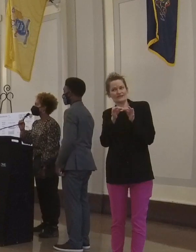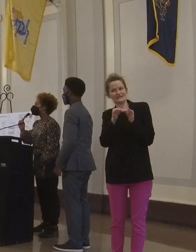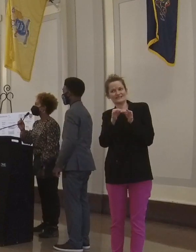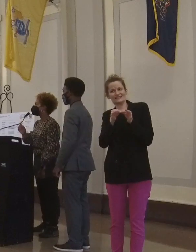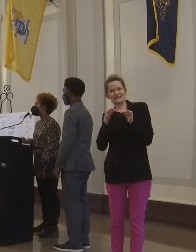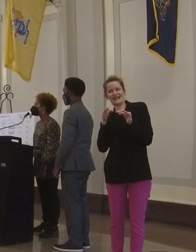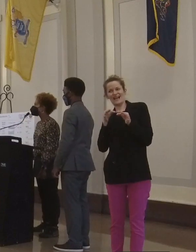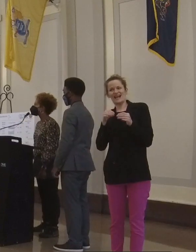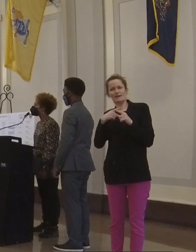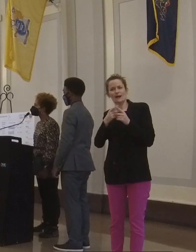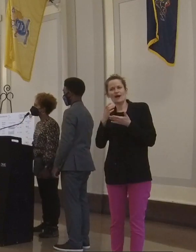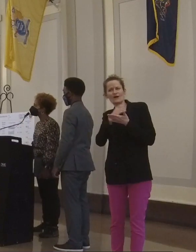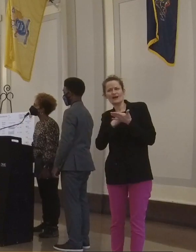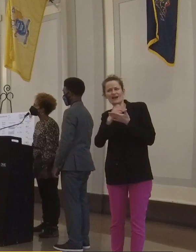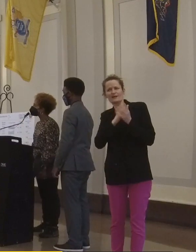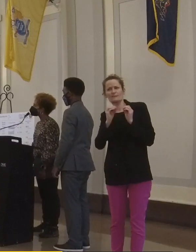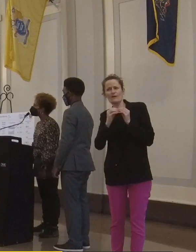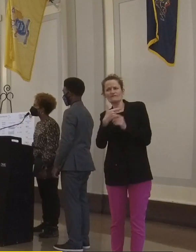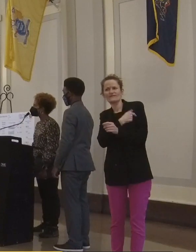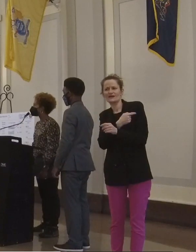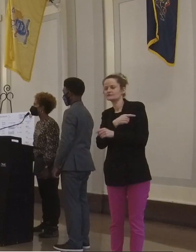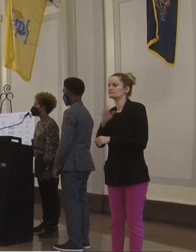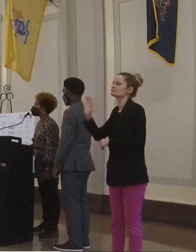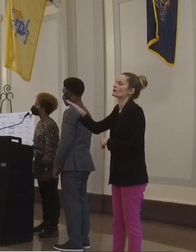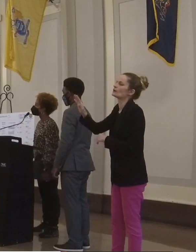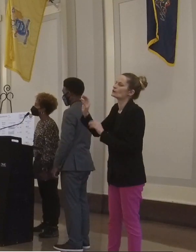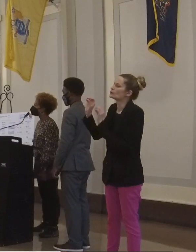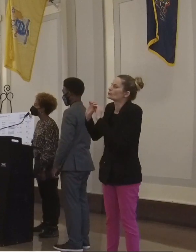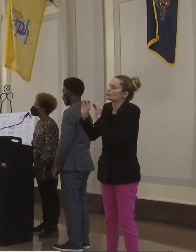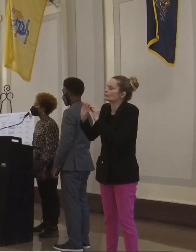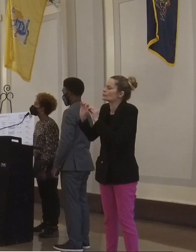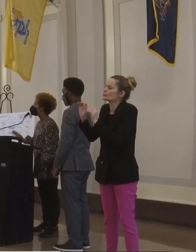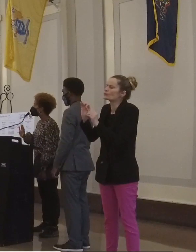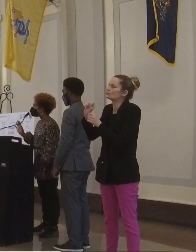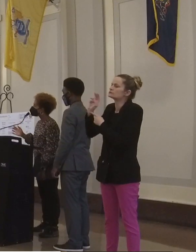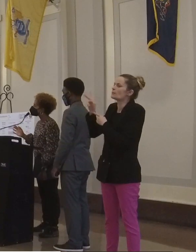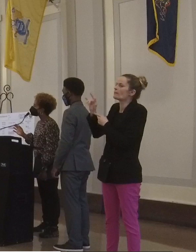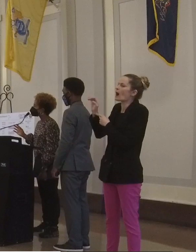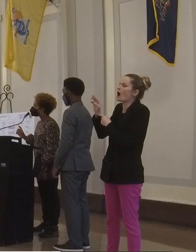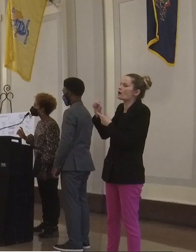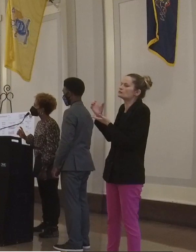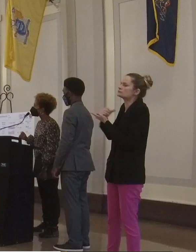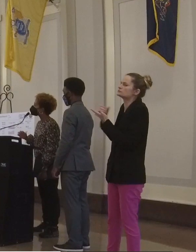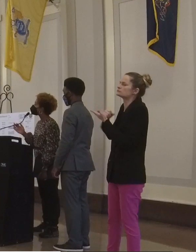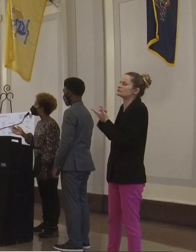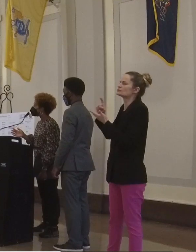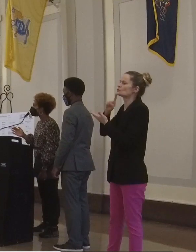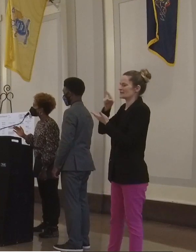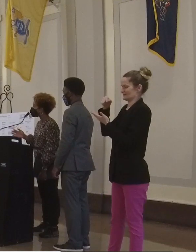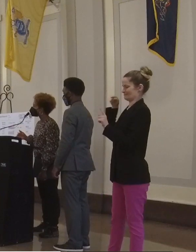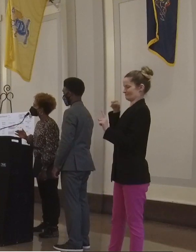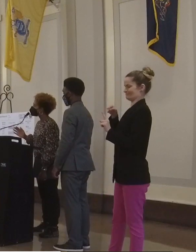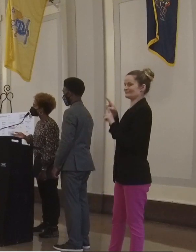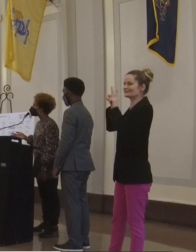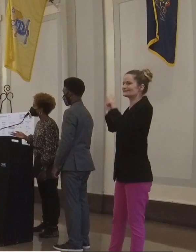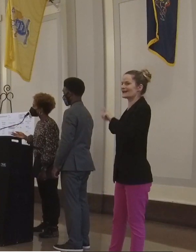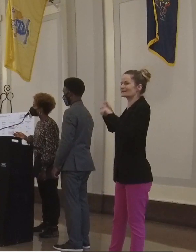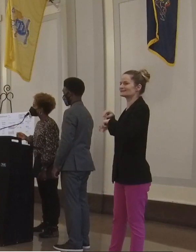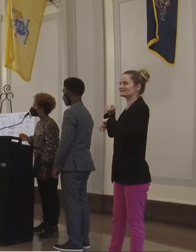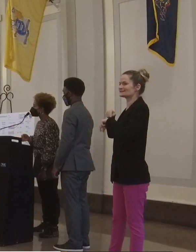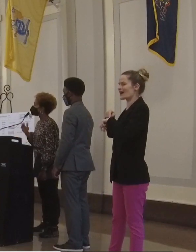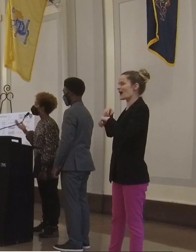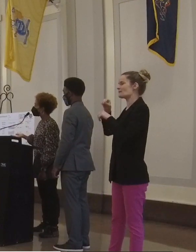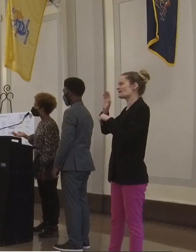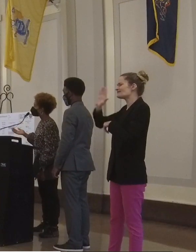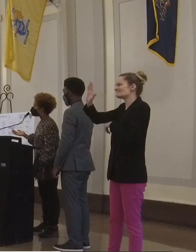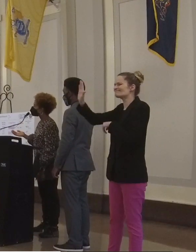direct supplier procurement issues. Test turnaround time is specific to each site. We continue to travel weekly to different sites to perform